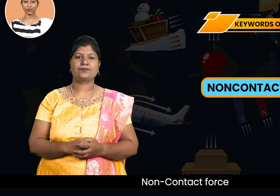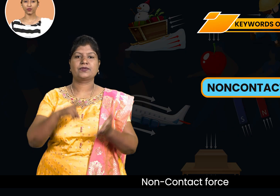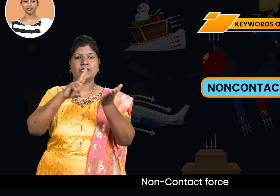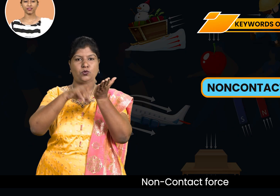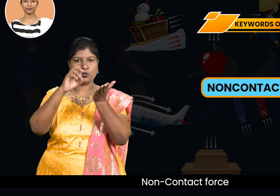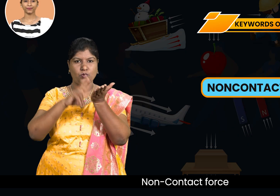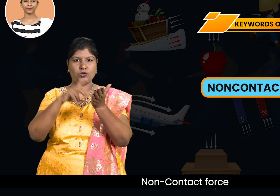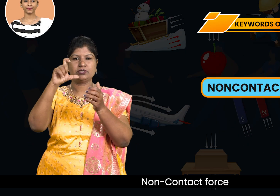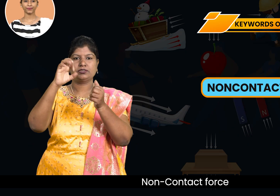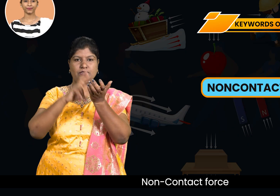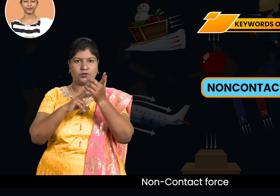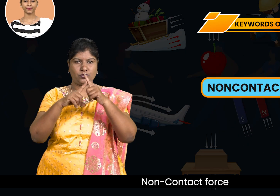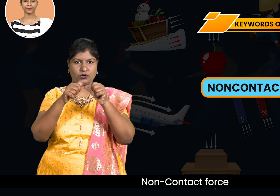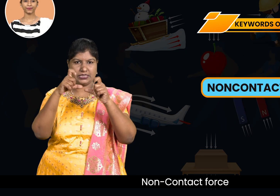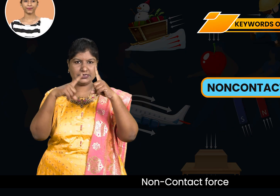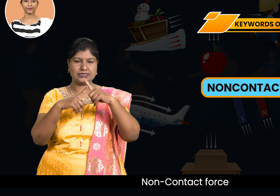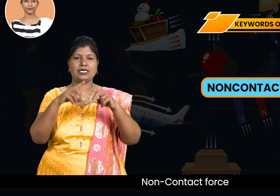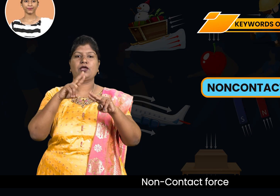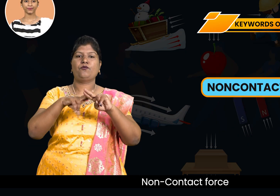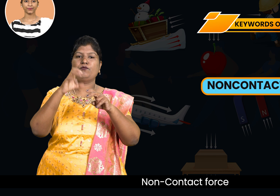non-contact force,